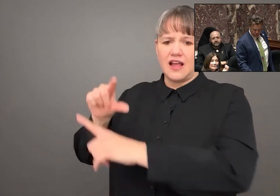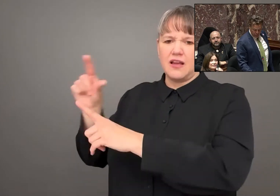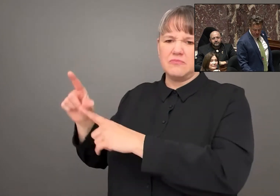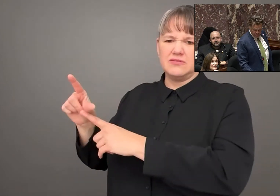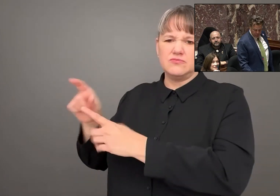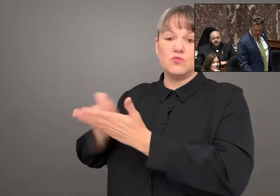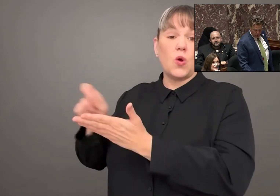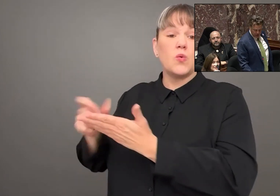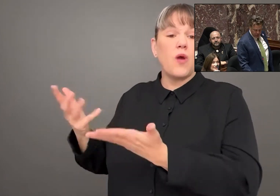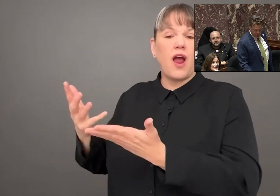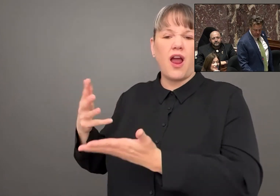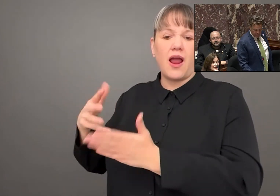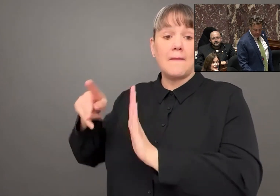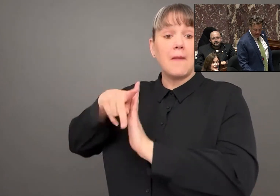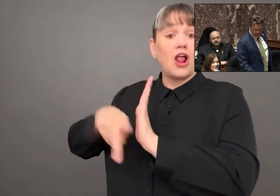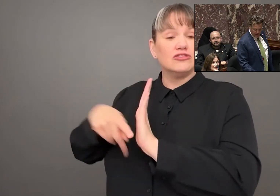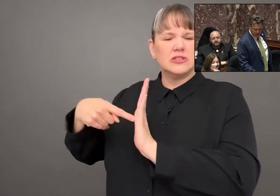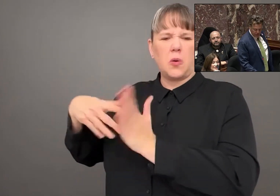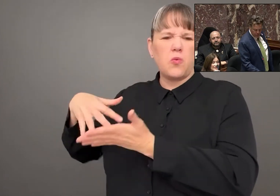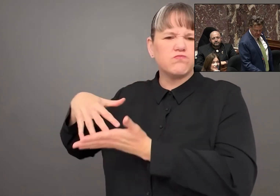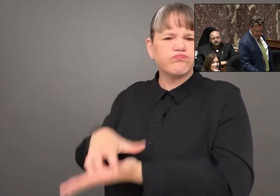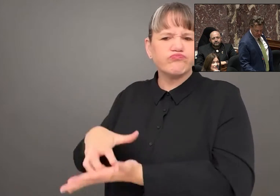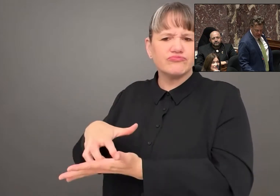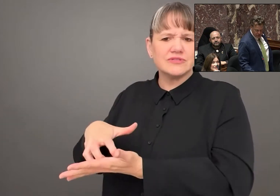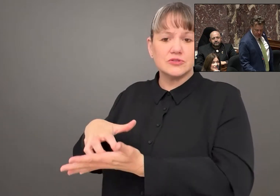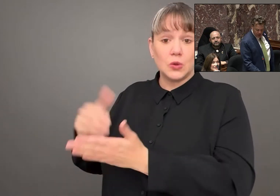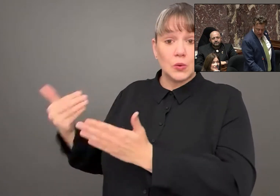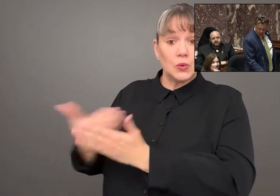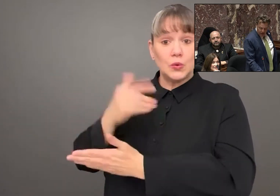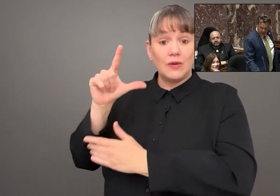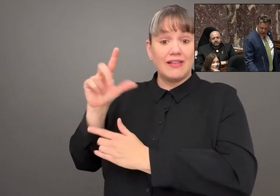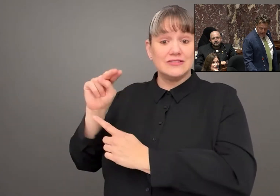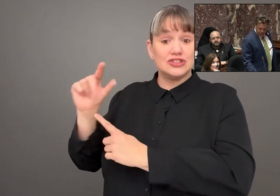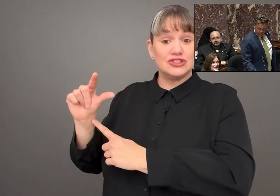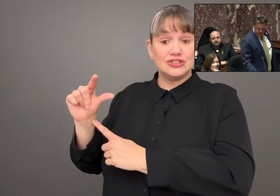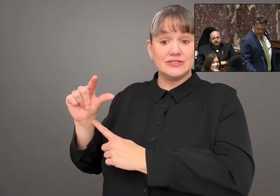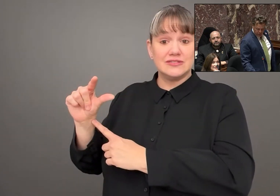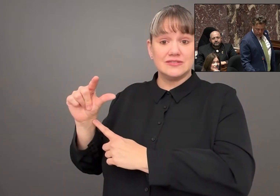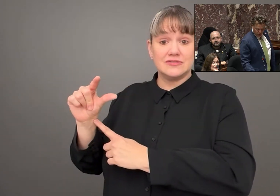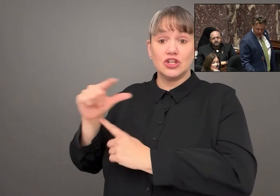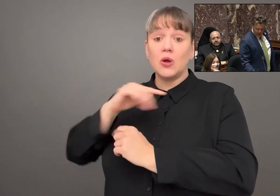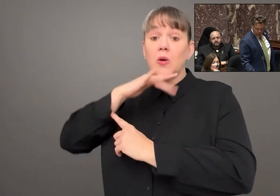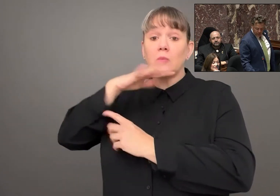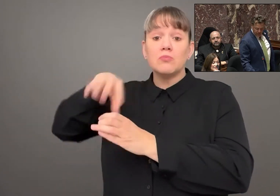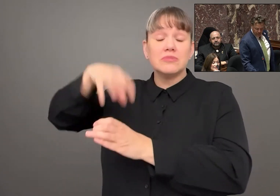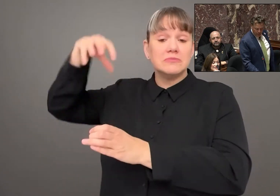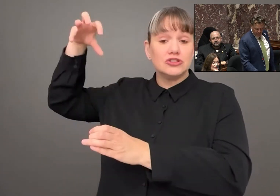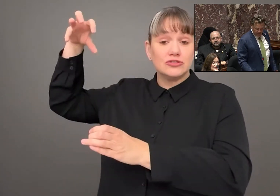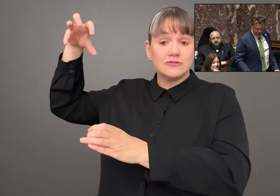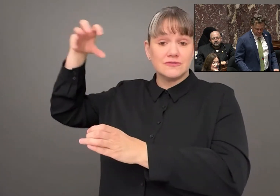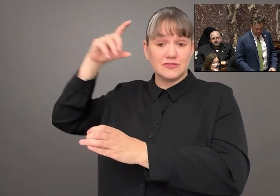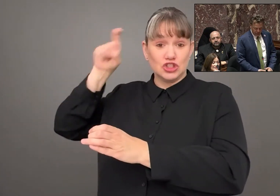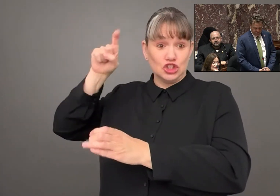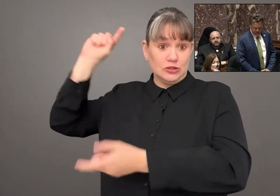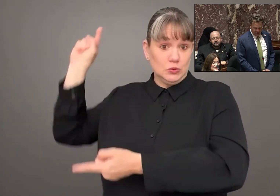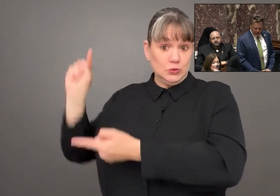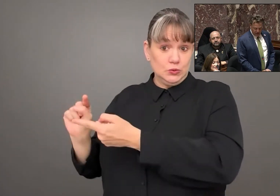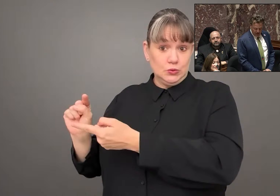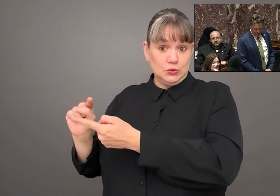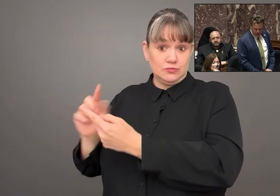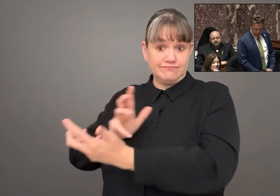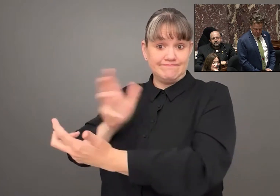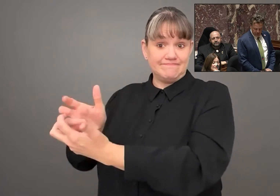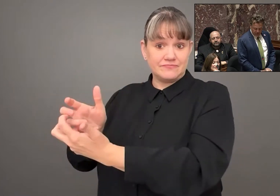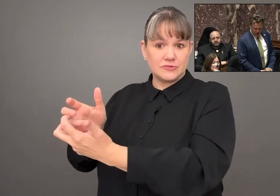net zero emissions by 2030. Last month, the Minister of Energy and Climate Solutions quietly wrote to the Environmental Assessment Office stating